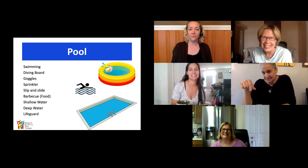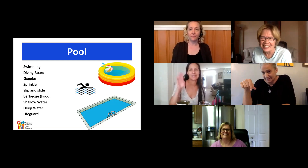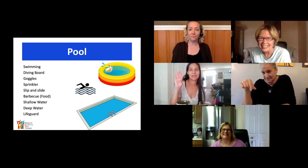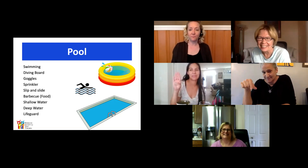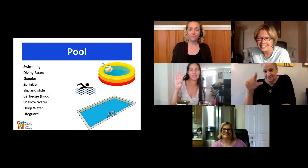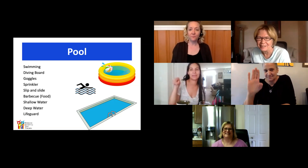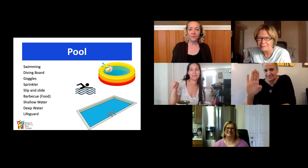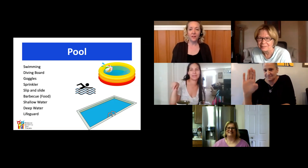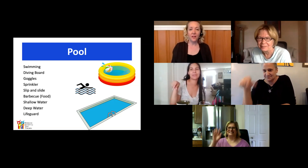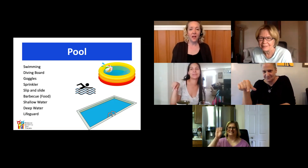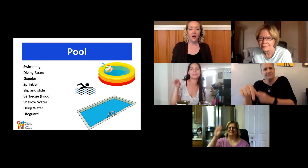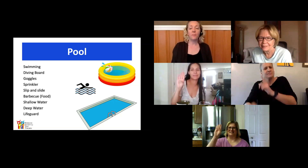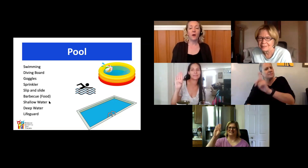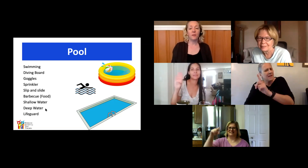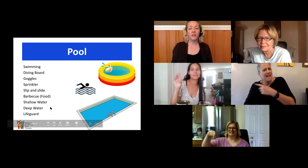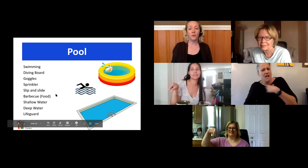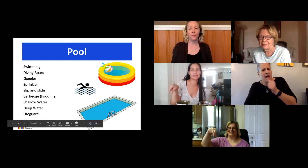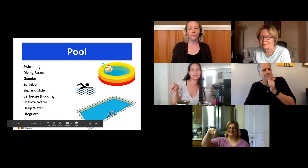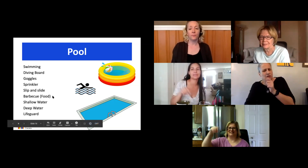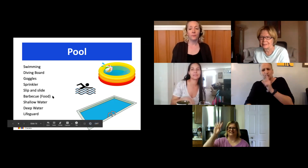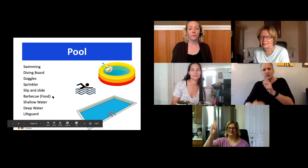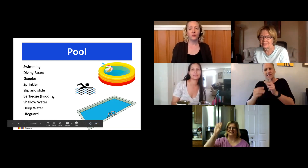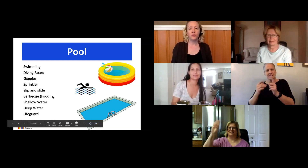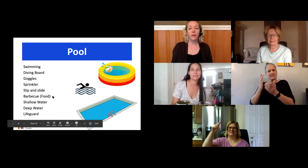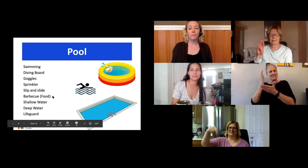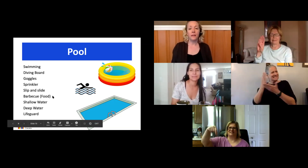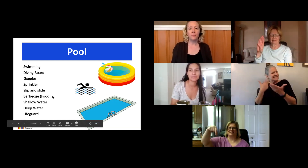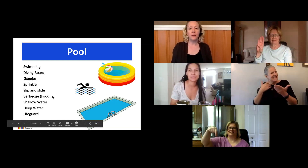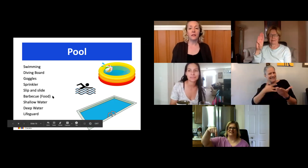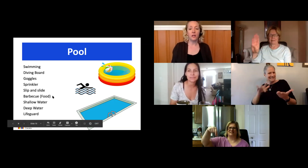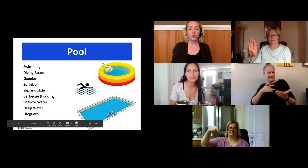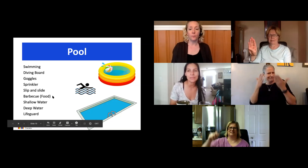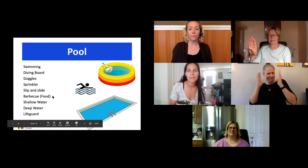barbecue. We do that BBQ.